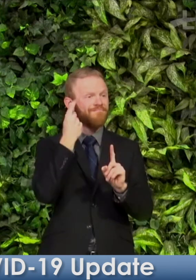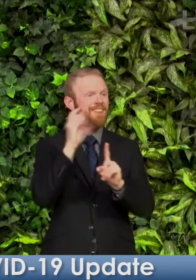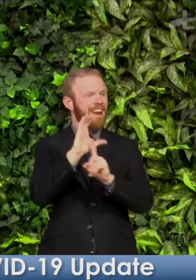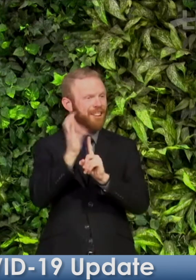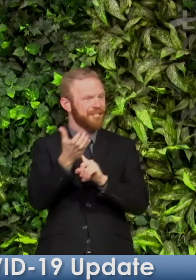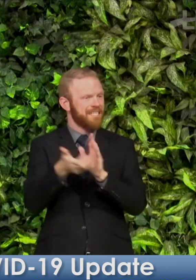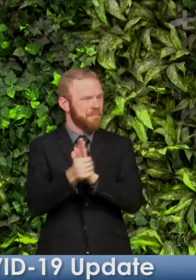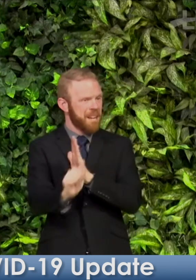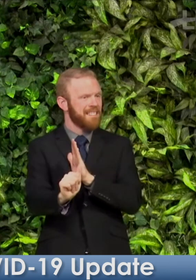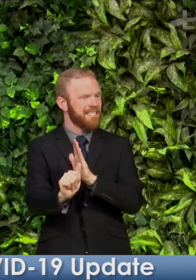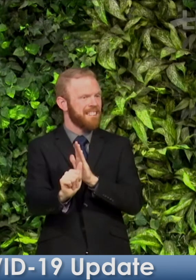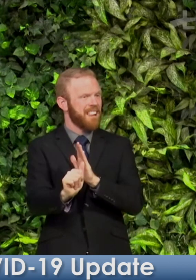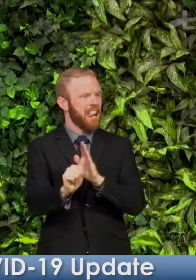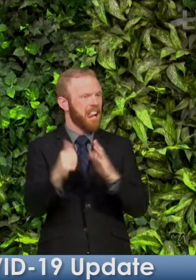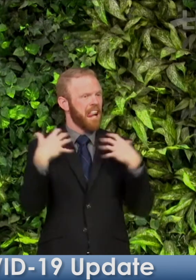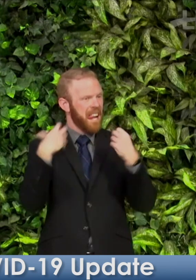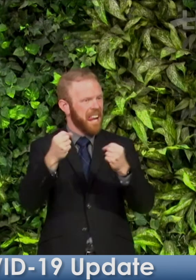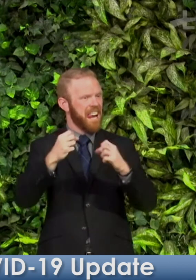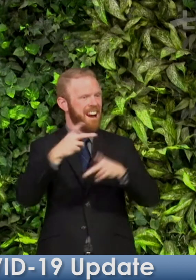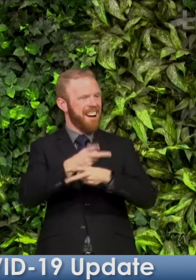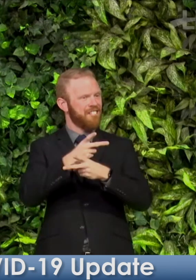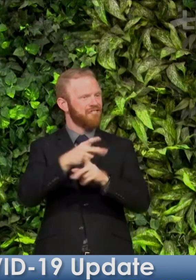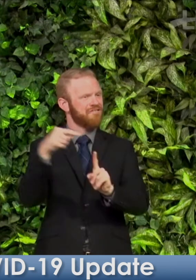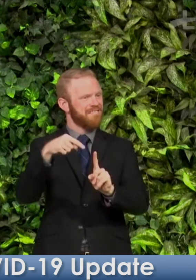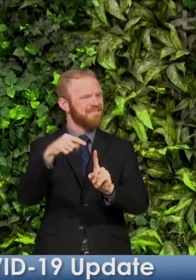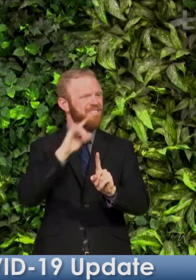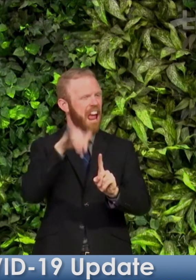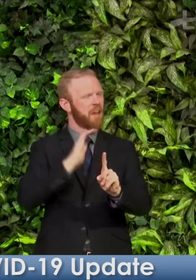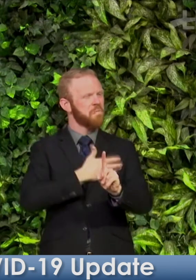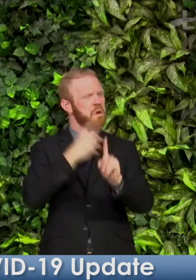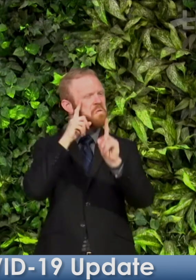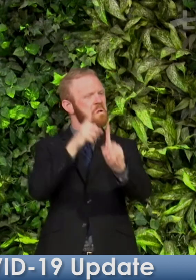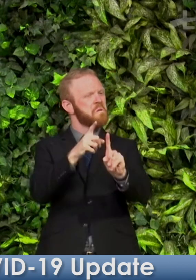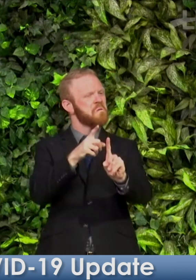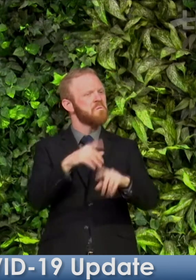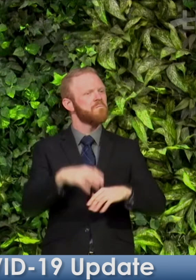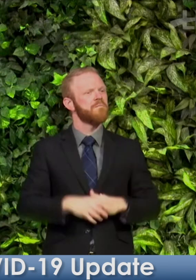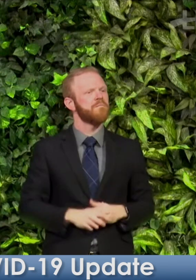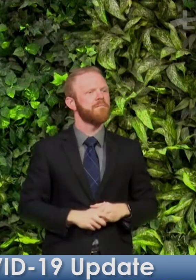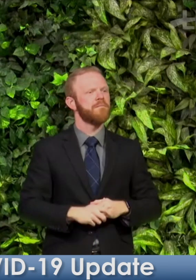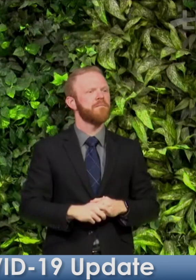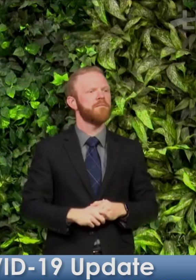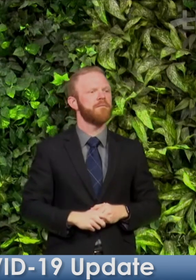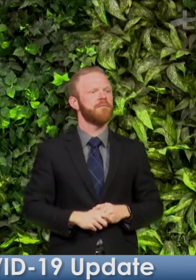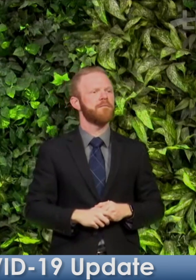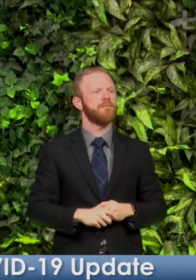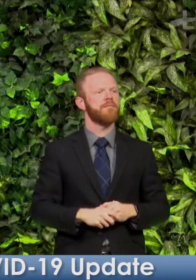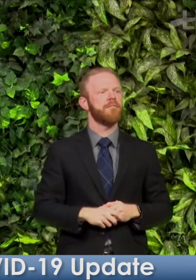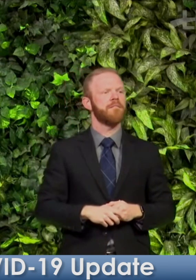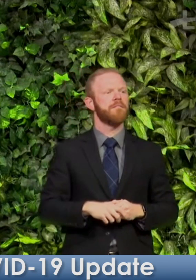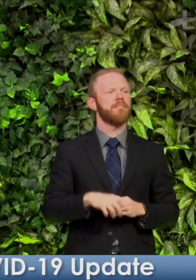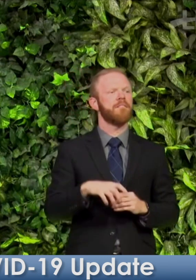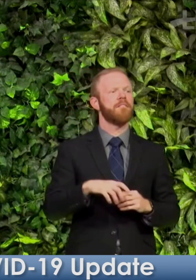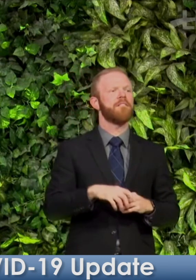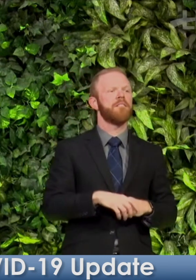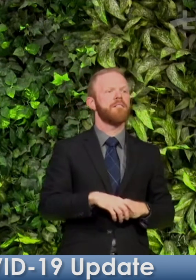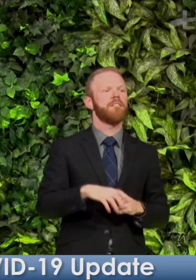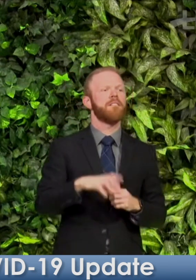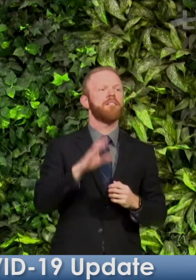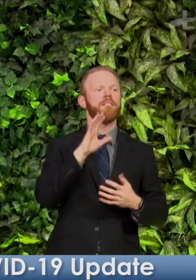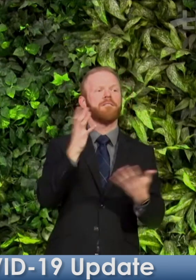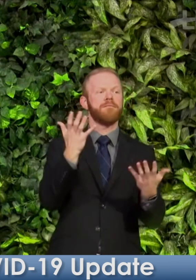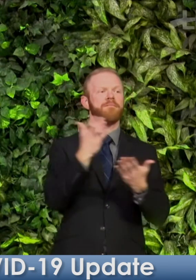example of some of that autonomy, some of that jurisdictional frame is the right question, because you're seeing examples,